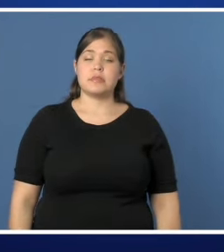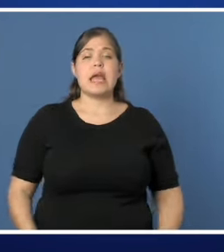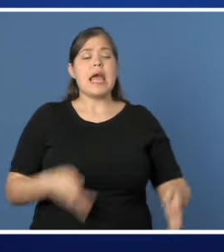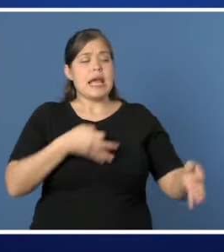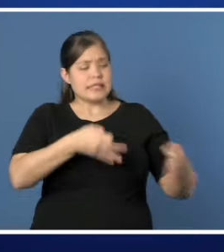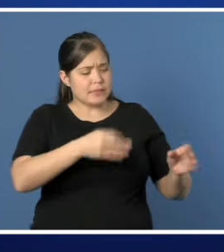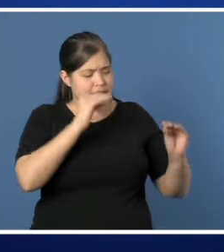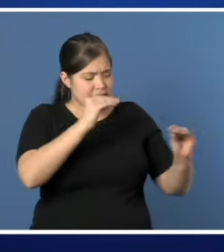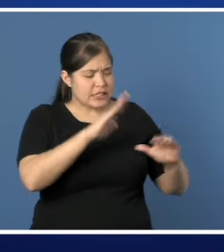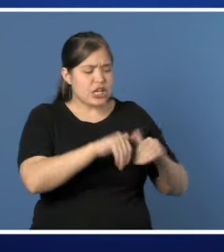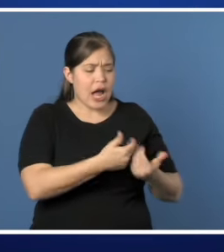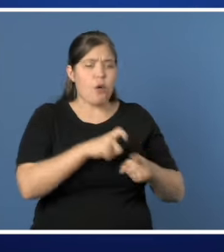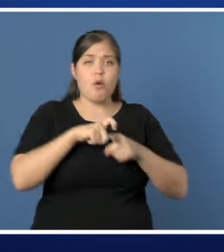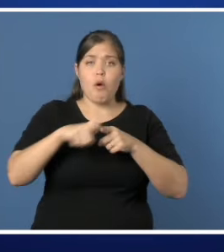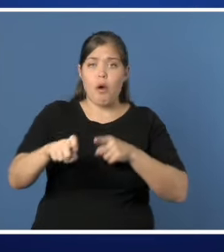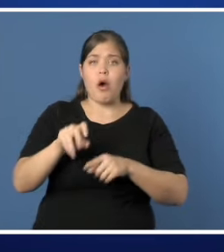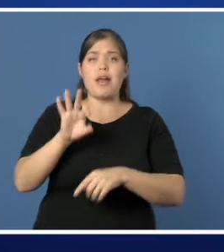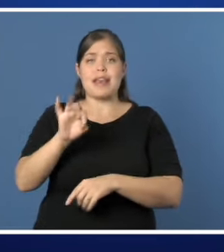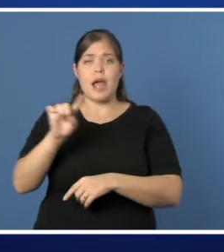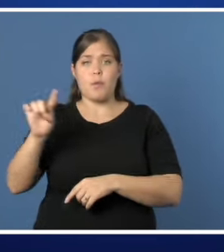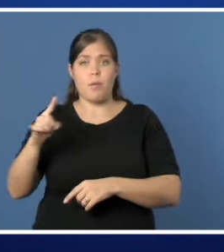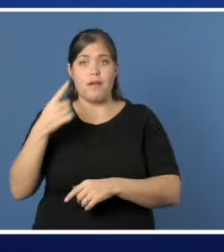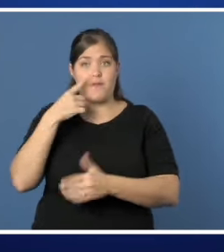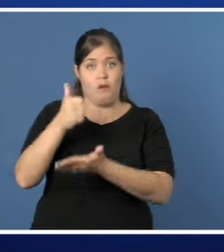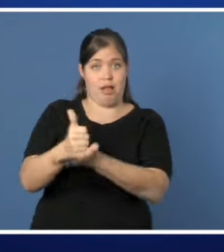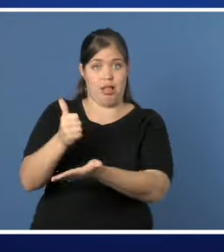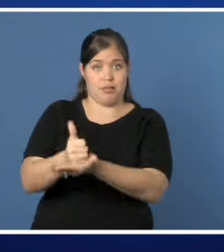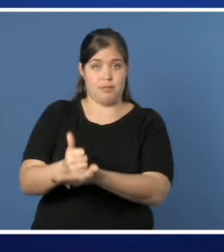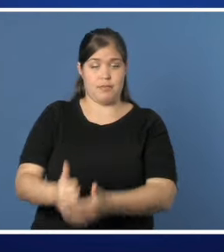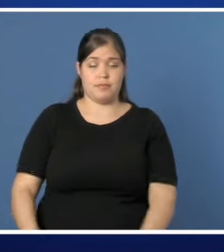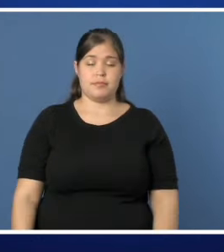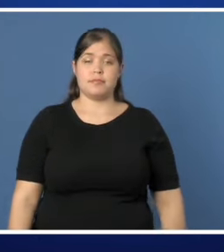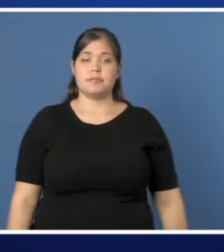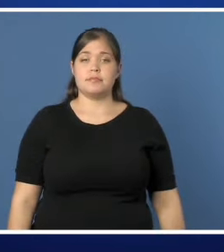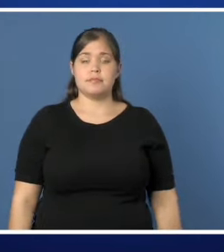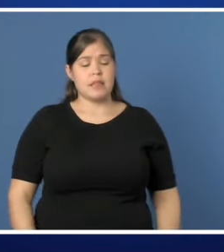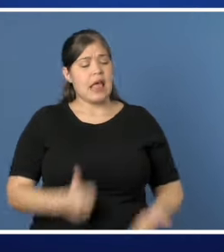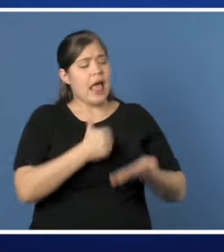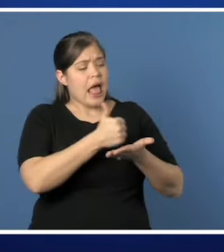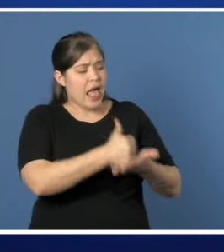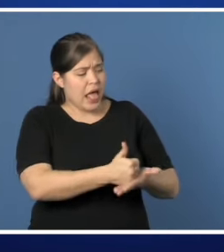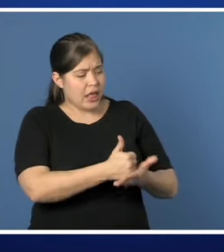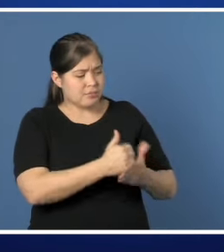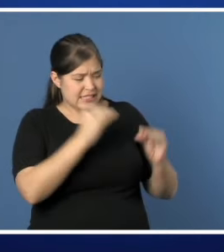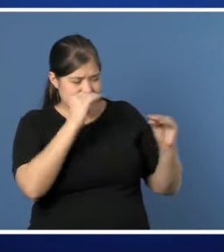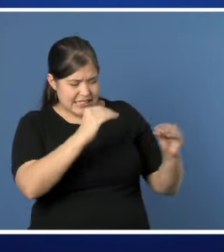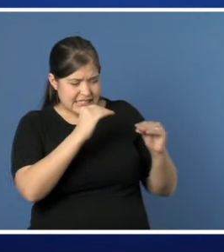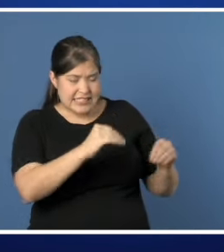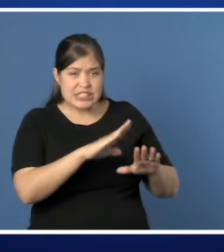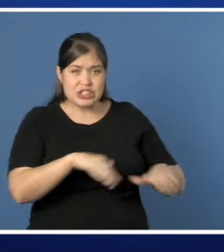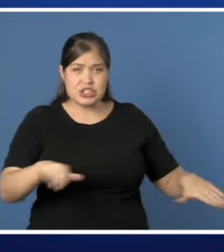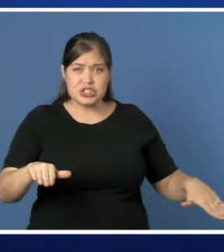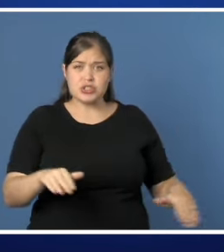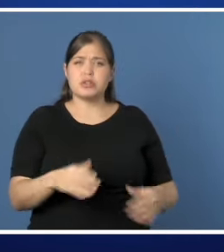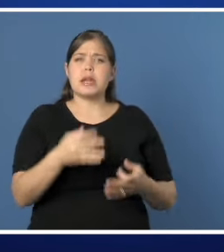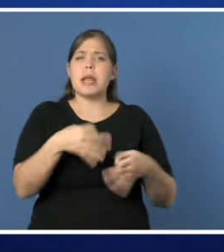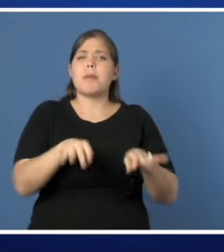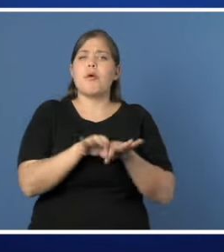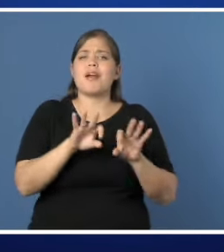Explain how to call for help 9-1-1 Help children memorize important family